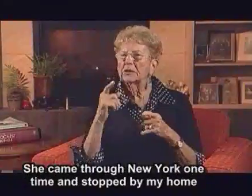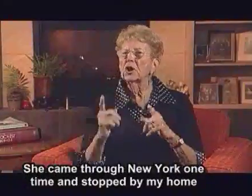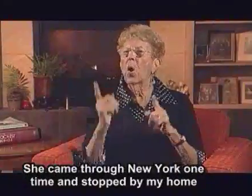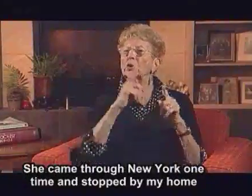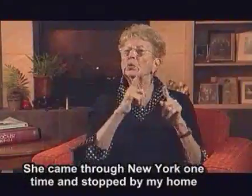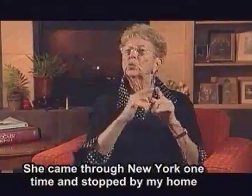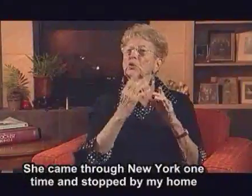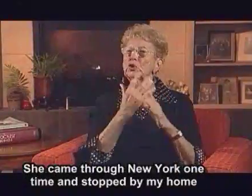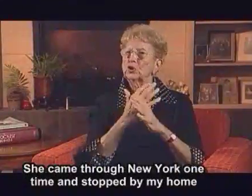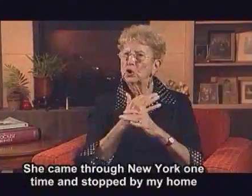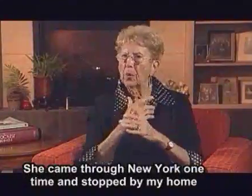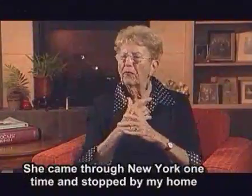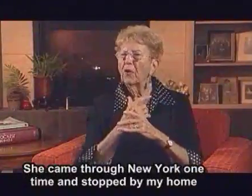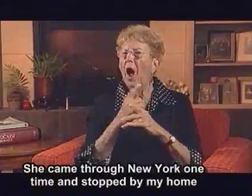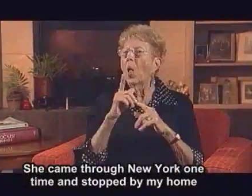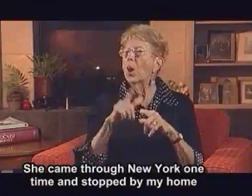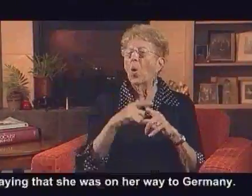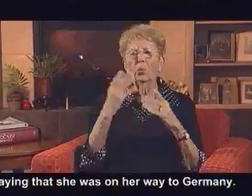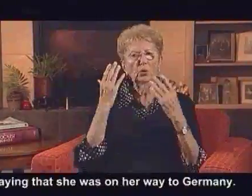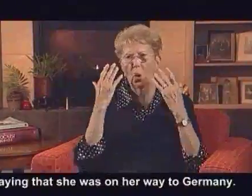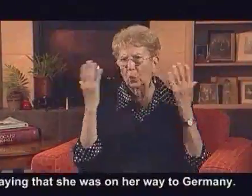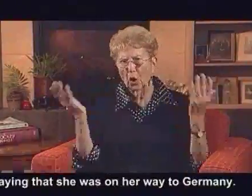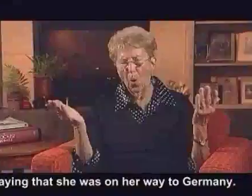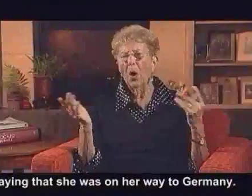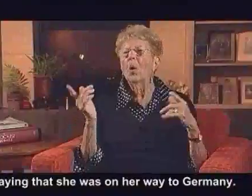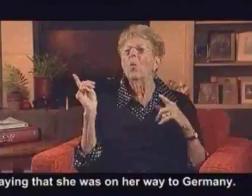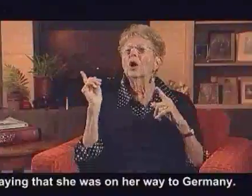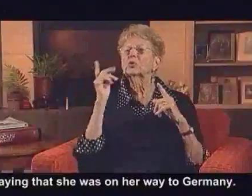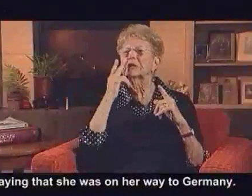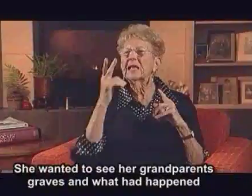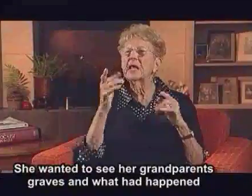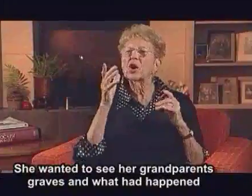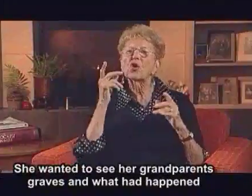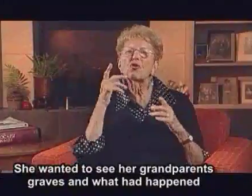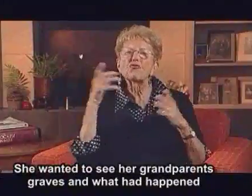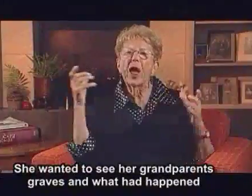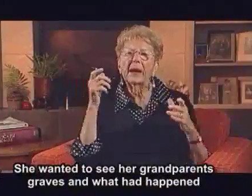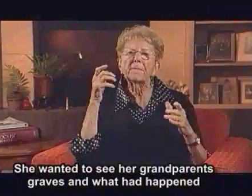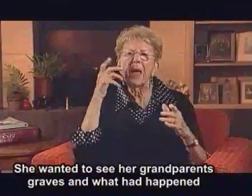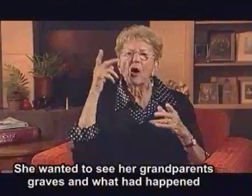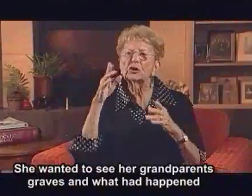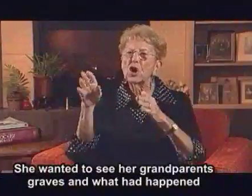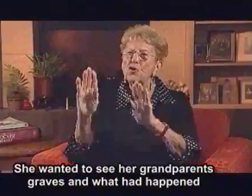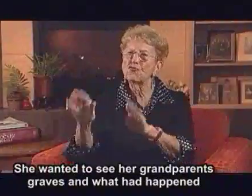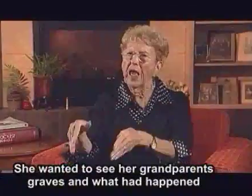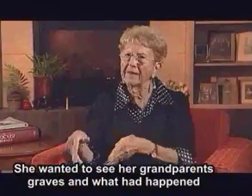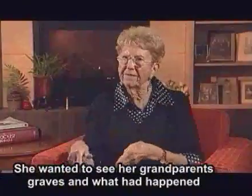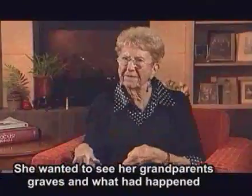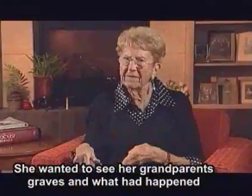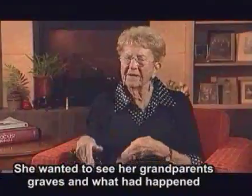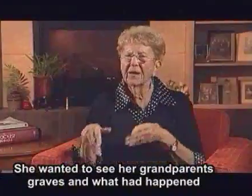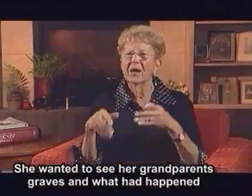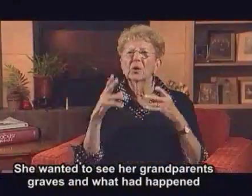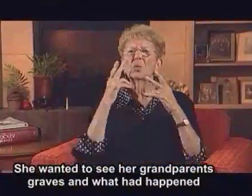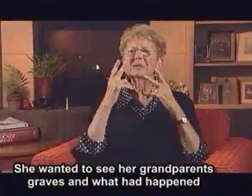She came through New York one time and stopped by my home saying that she was on her way to Germany. She wanted to see her grandparents'